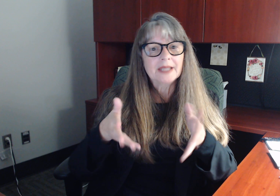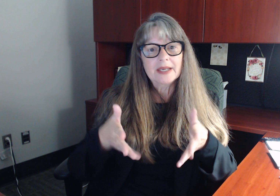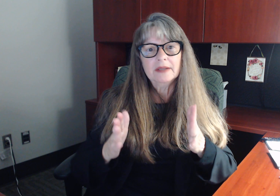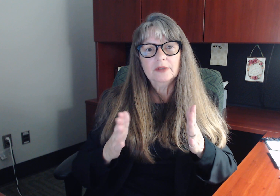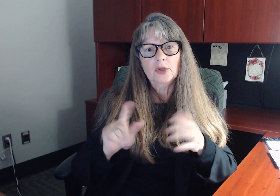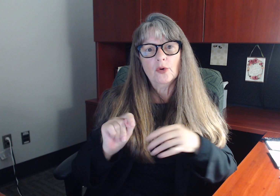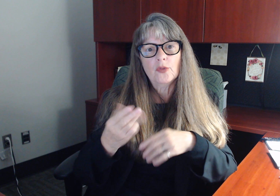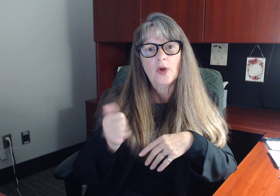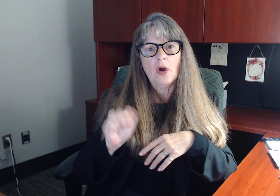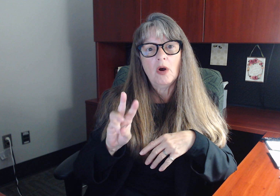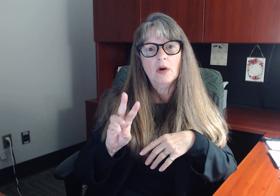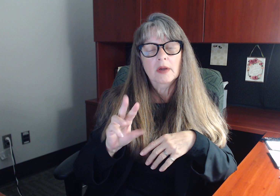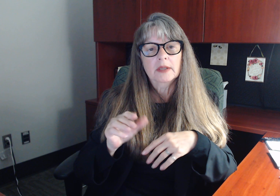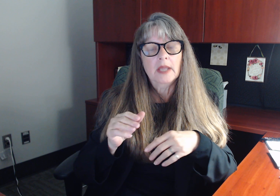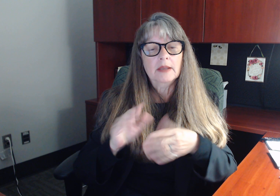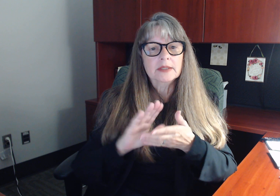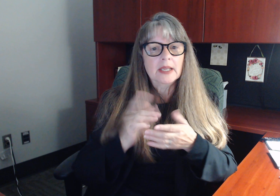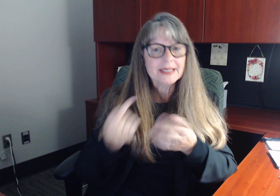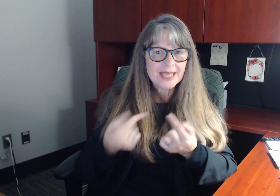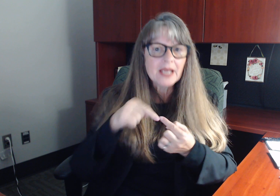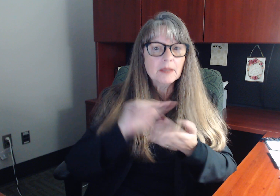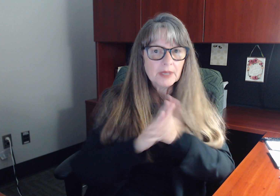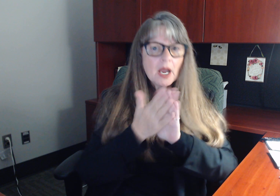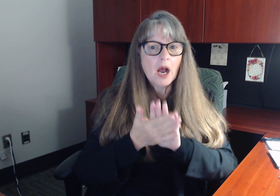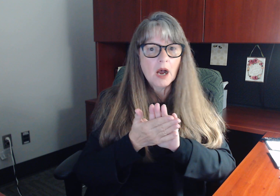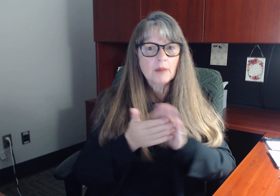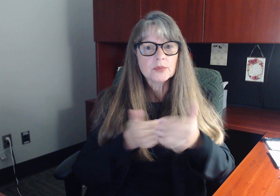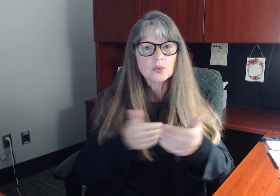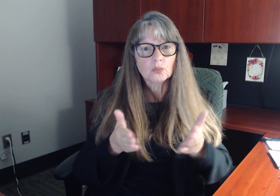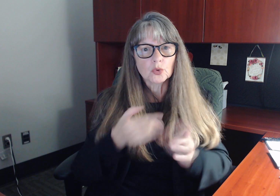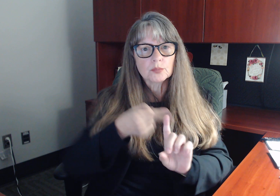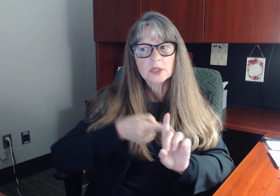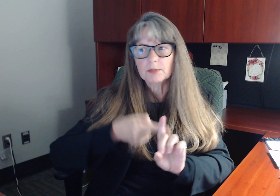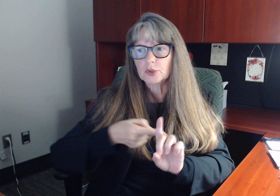it, thaw until it becomes room temperature.